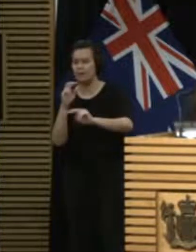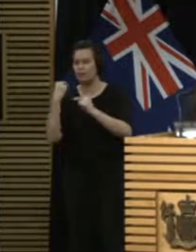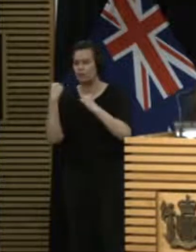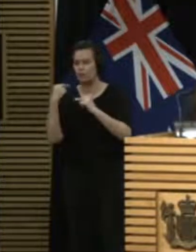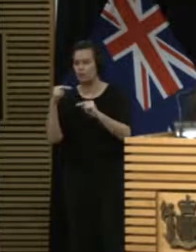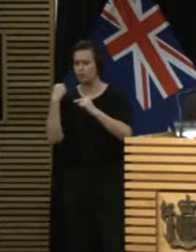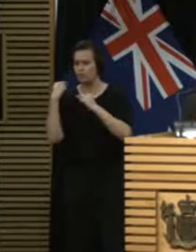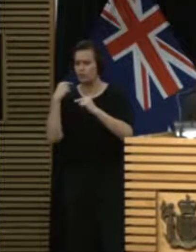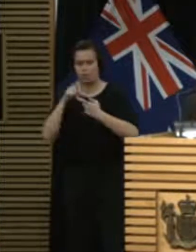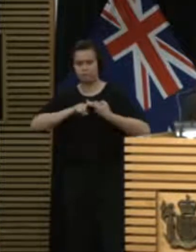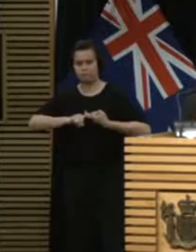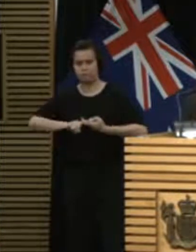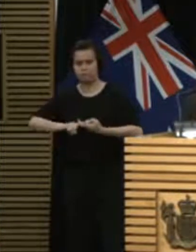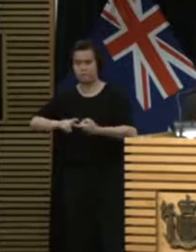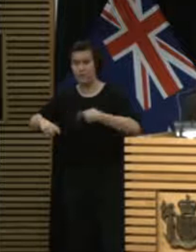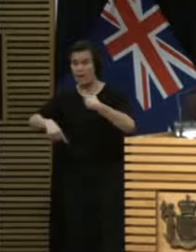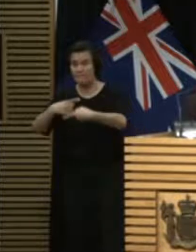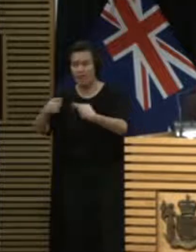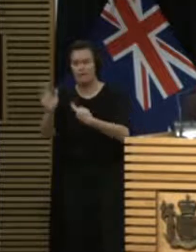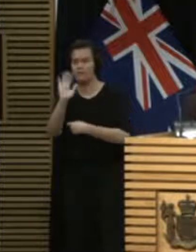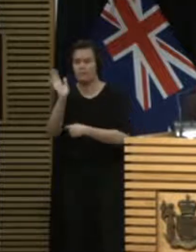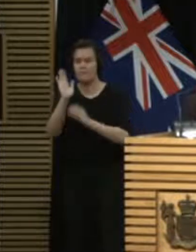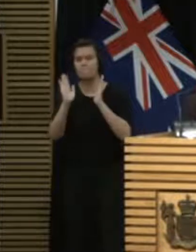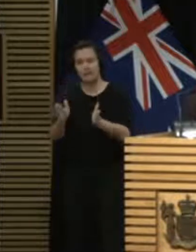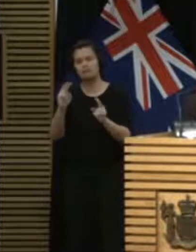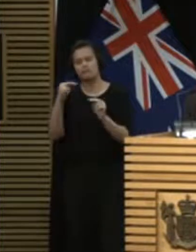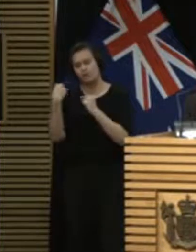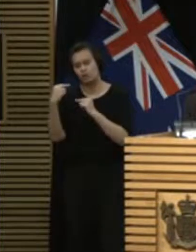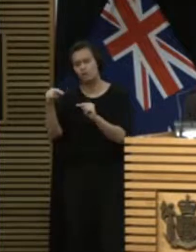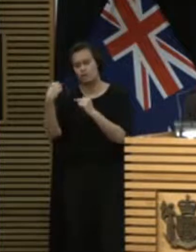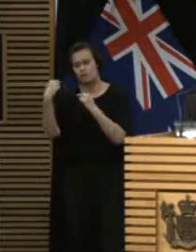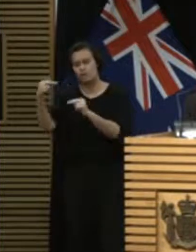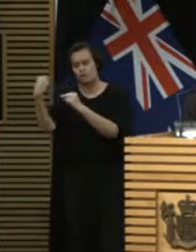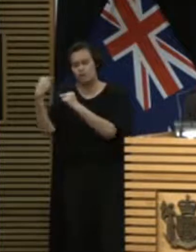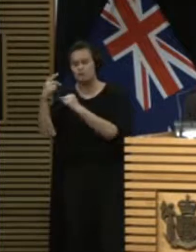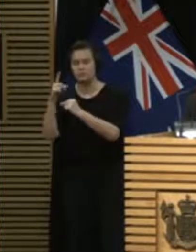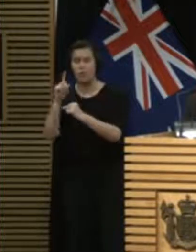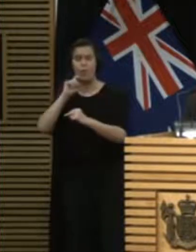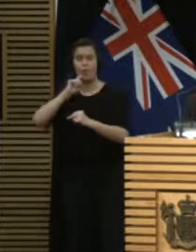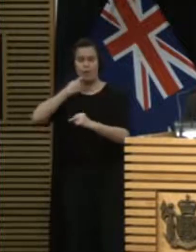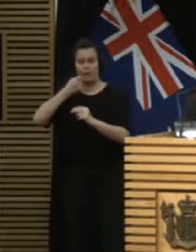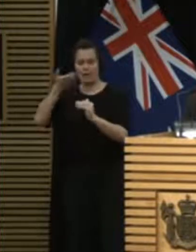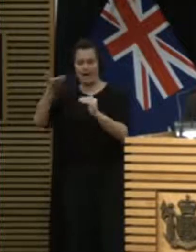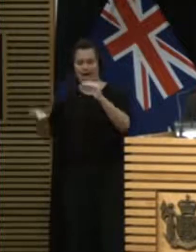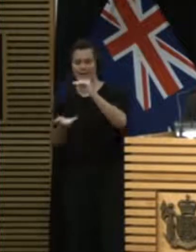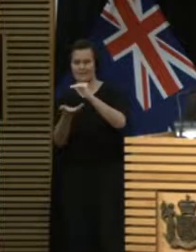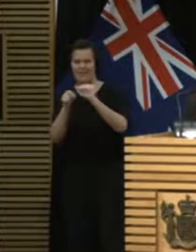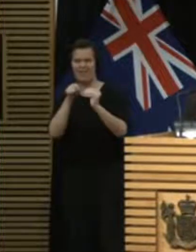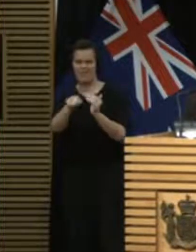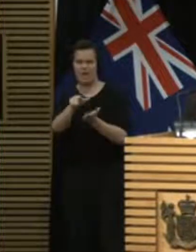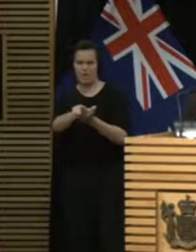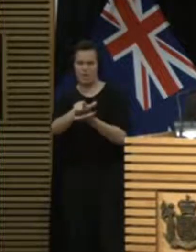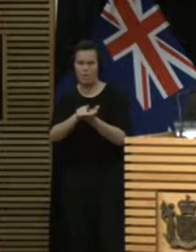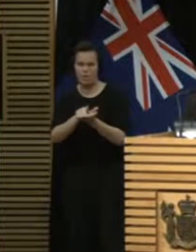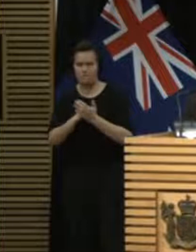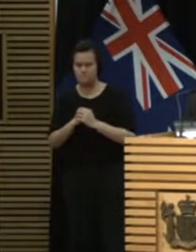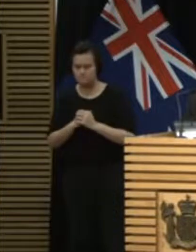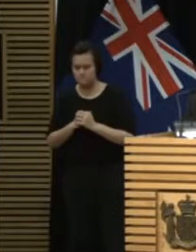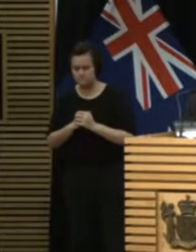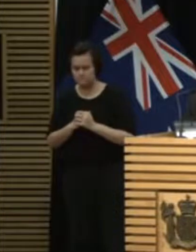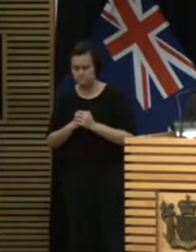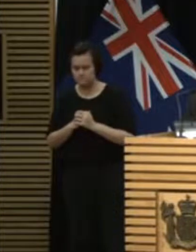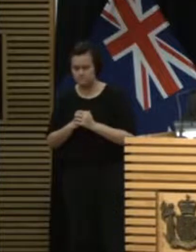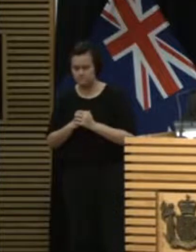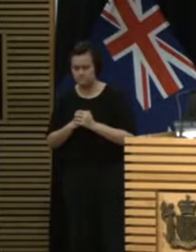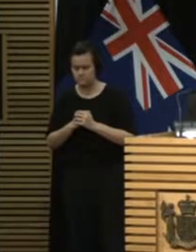the other provisions. It would be linked to the lifespan of that piece of legislation. Secondly, we have made a very clear decision that we will